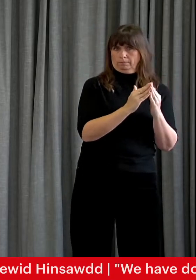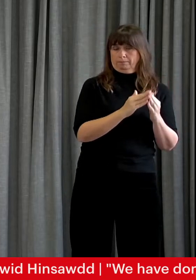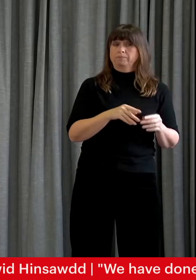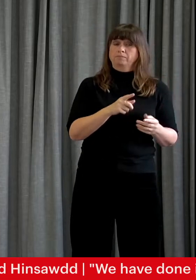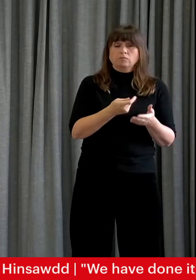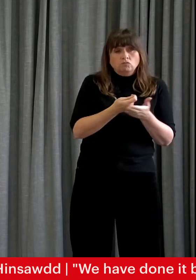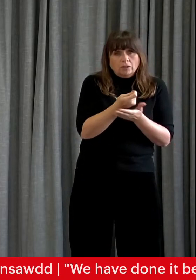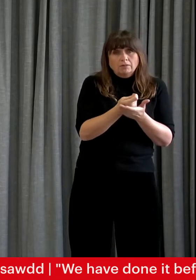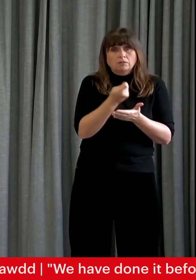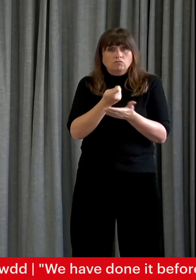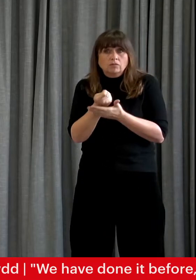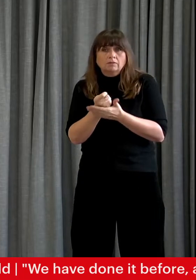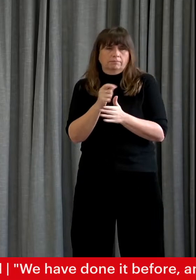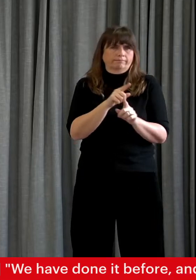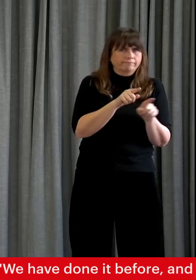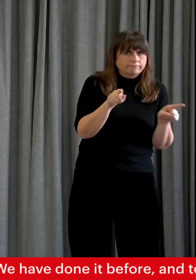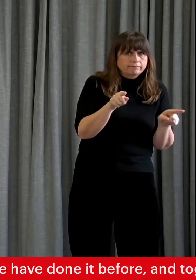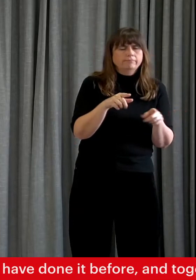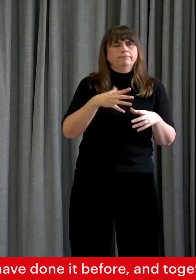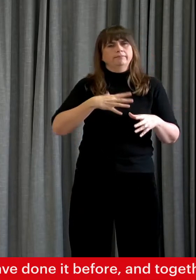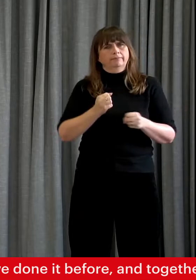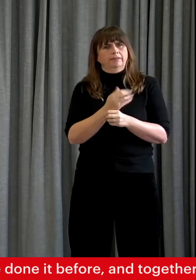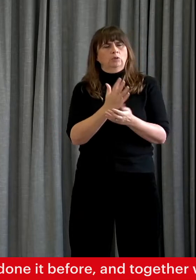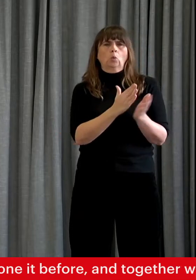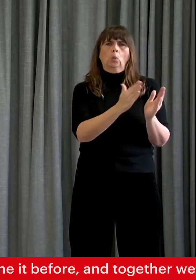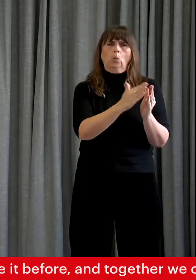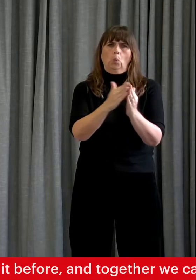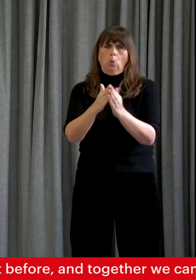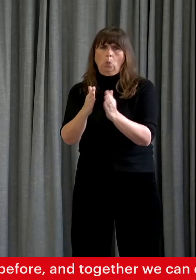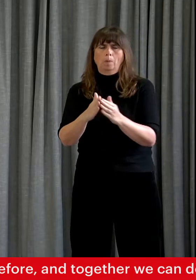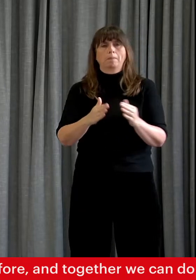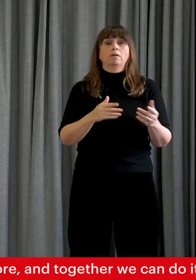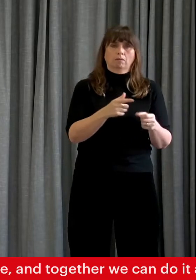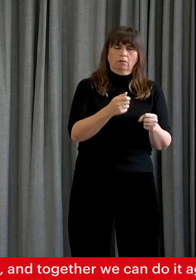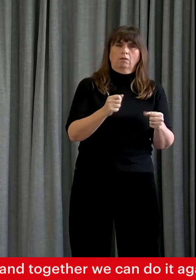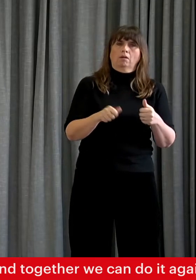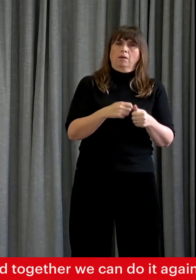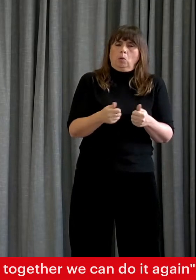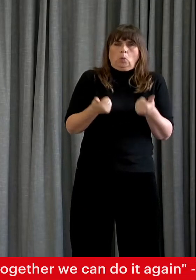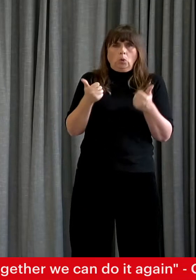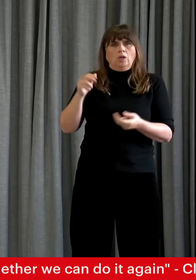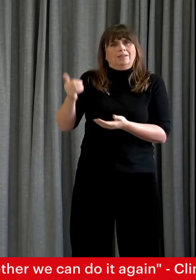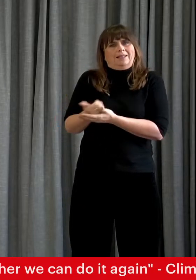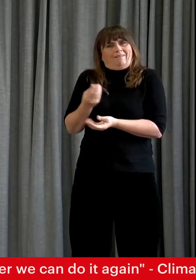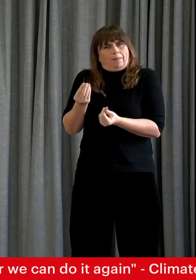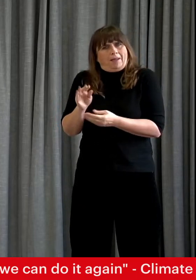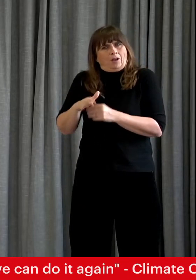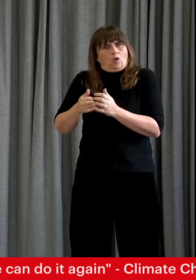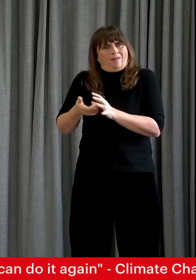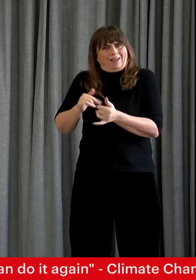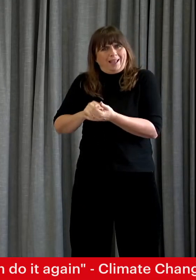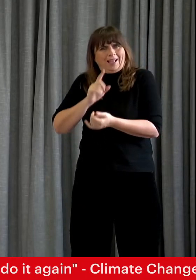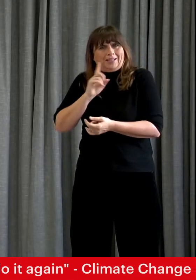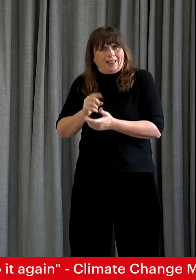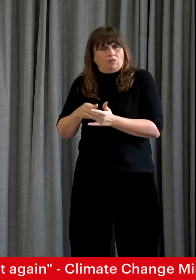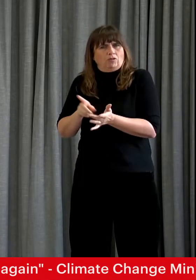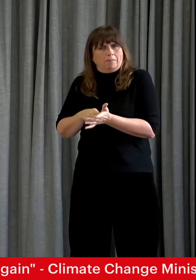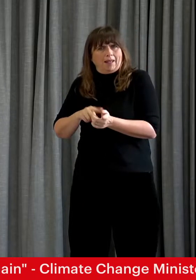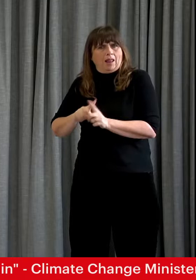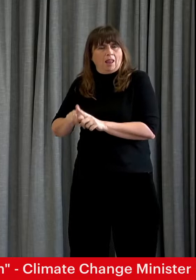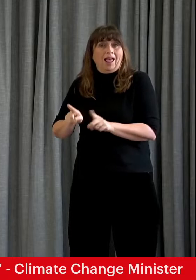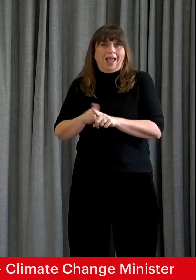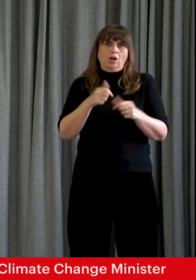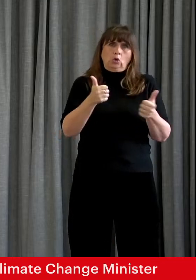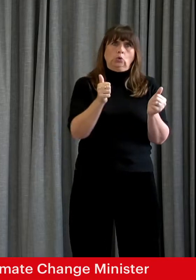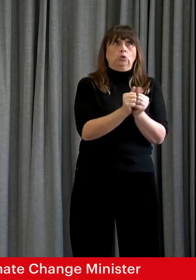we can learn how to effectively and efficiently upgrade homes in ways which reduce tenants' energy bills as well as their carbon emissions.